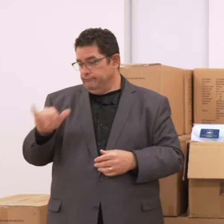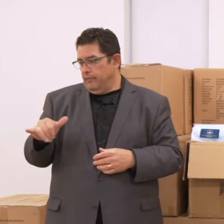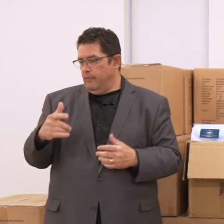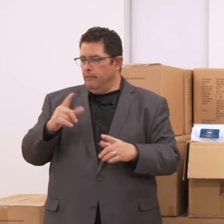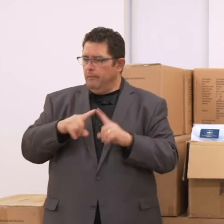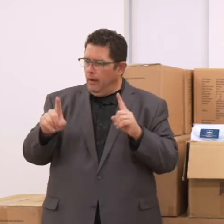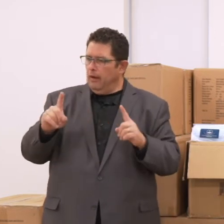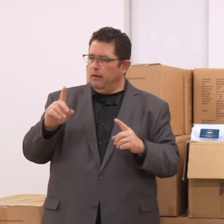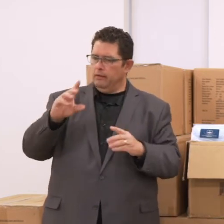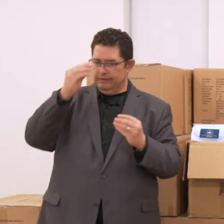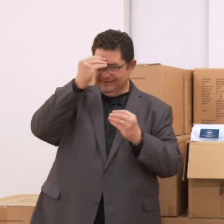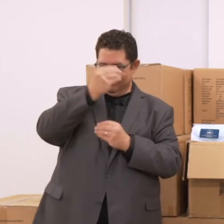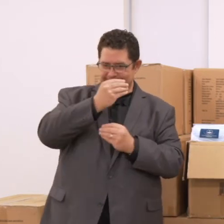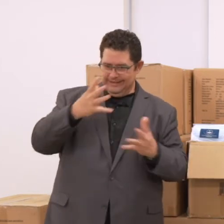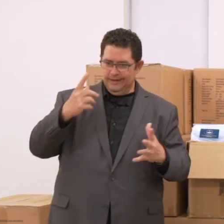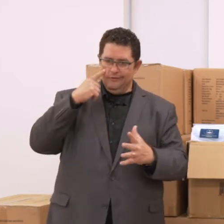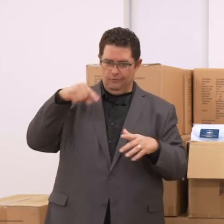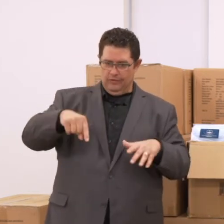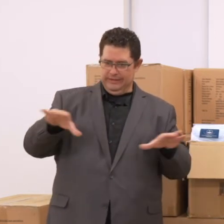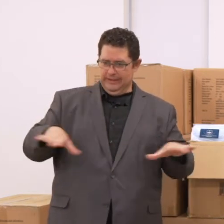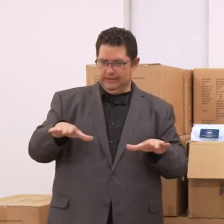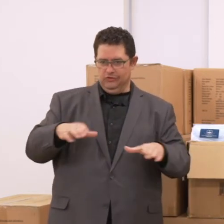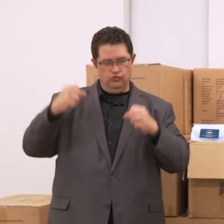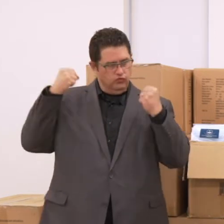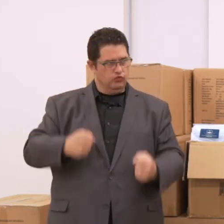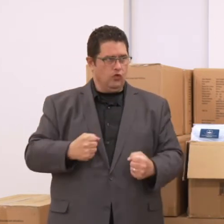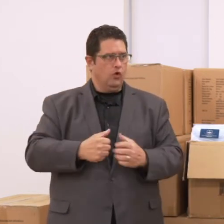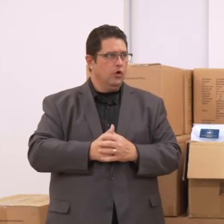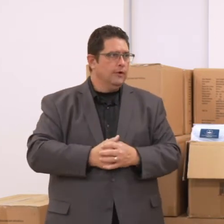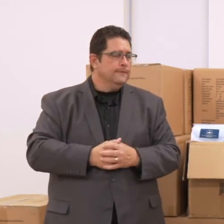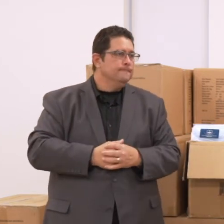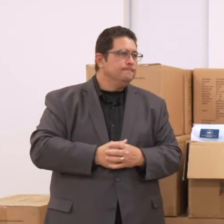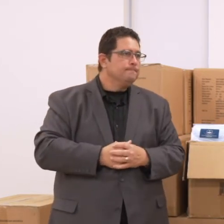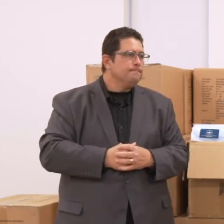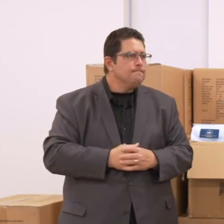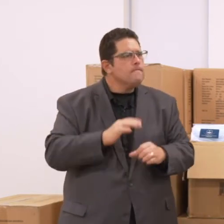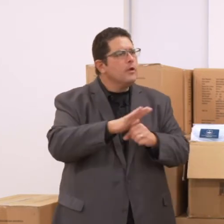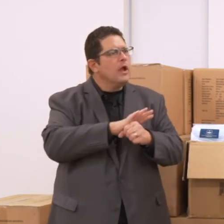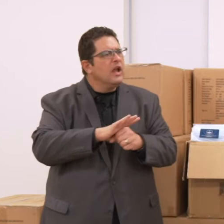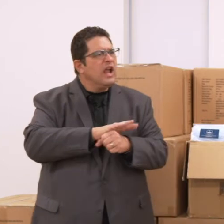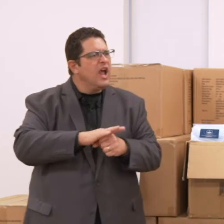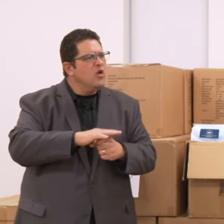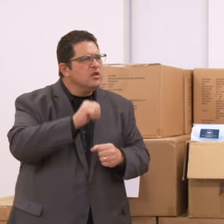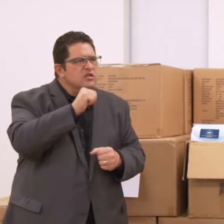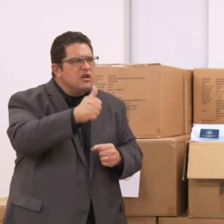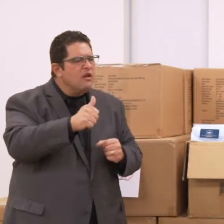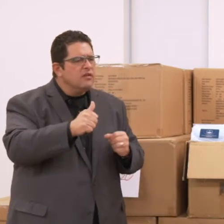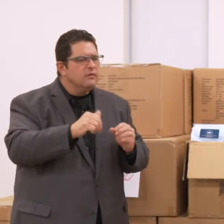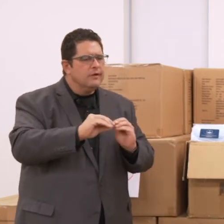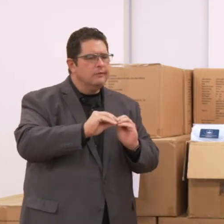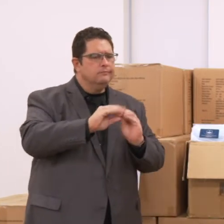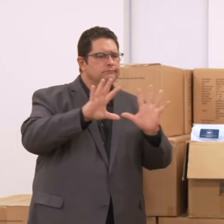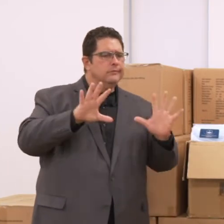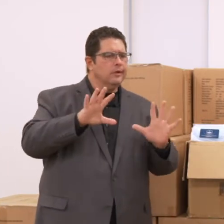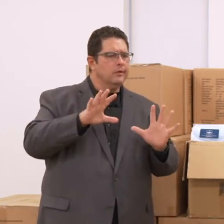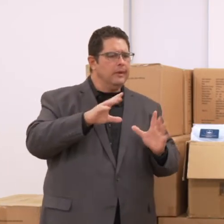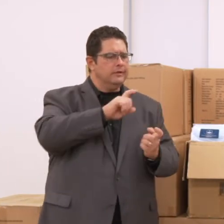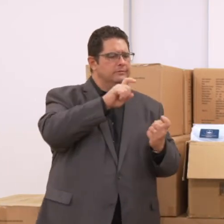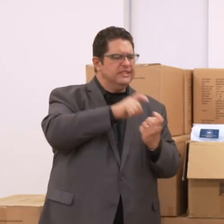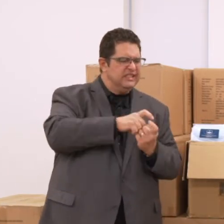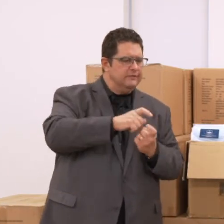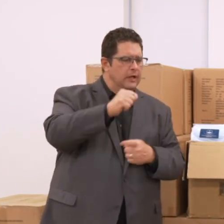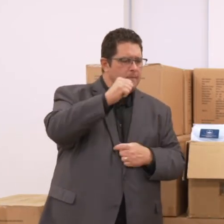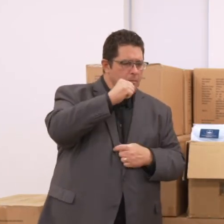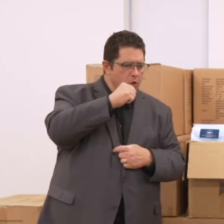these actions is extraordinarily strong. the county has not been very transparent when it comes to specific